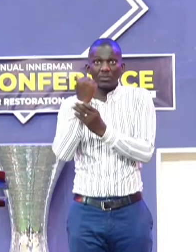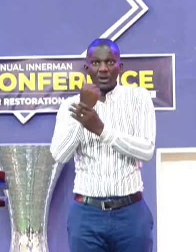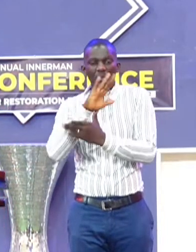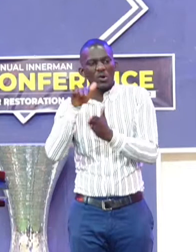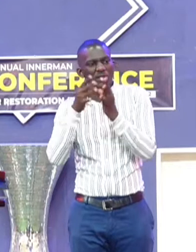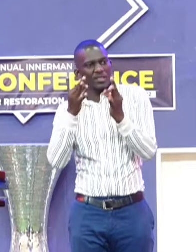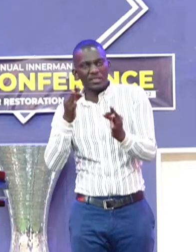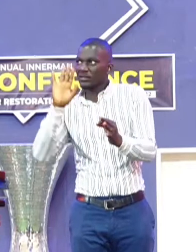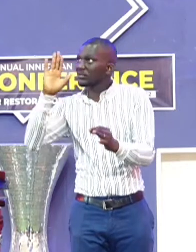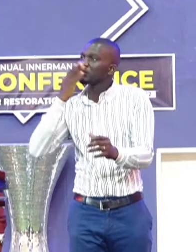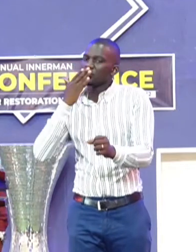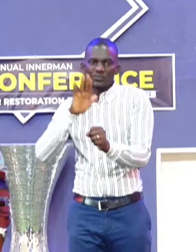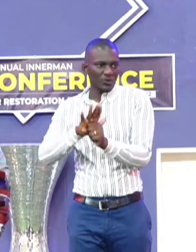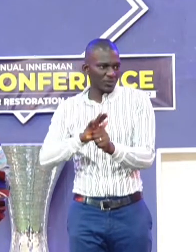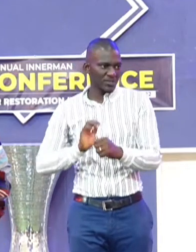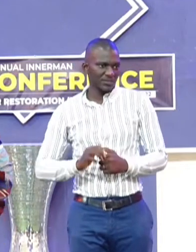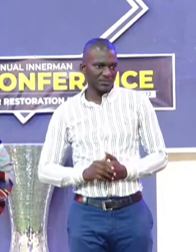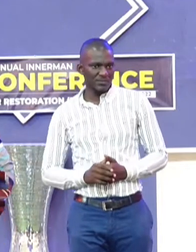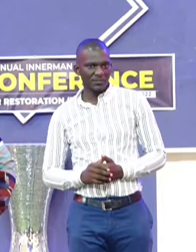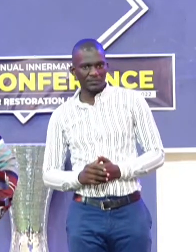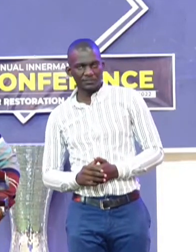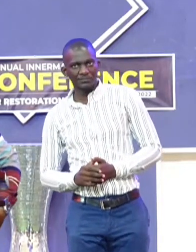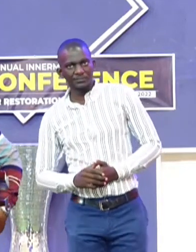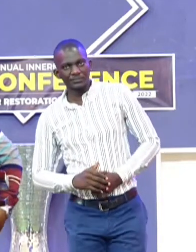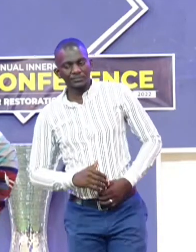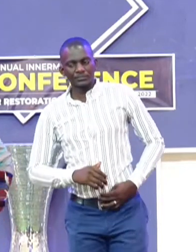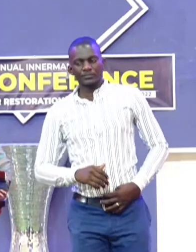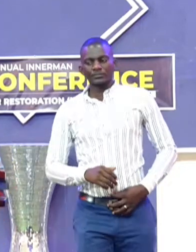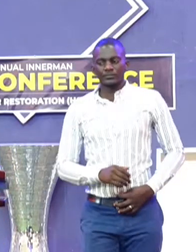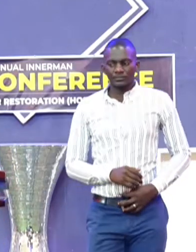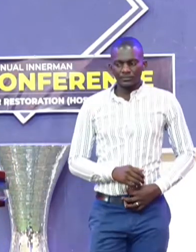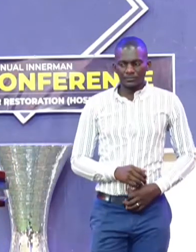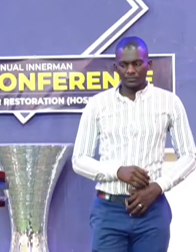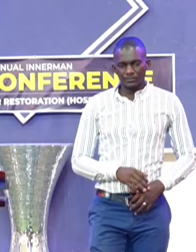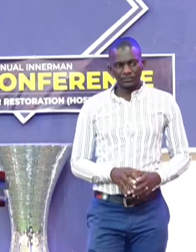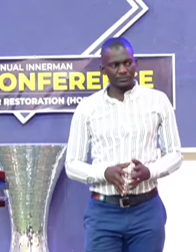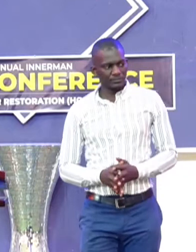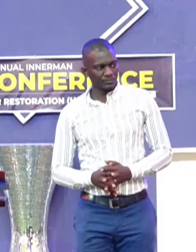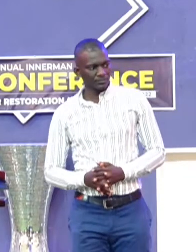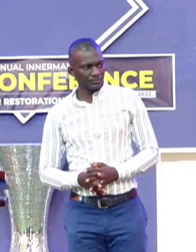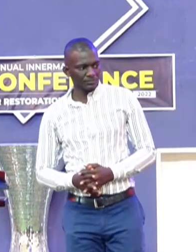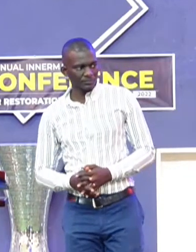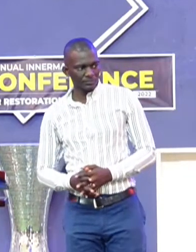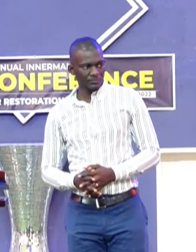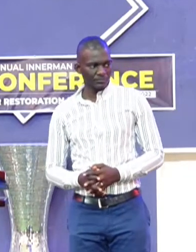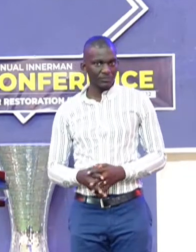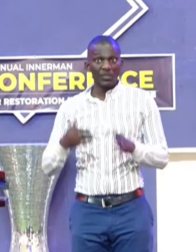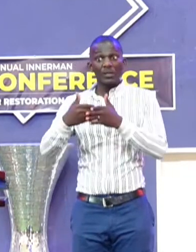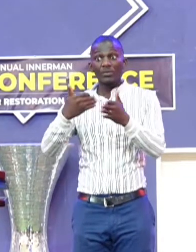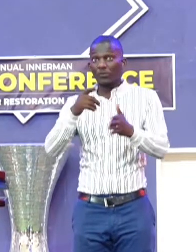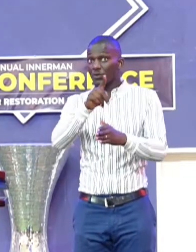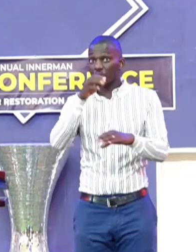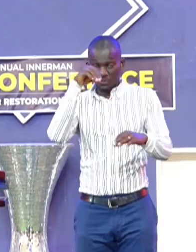so that the Lord will bring about Abraham what he has promised him. Bwe walito naba kubira mulutu lwa mama